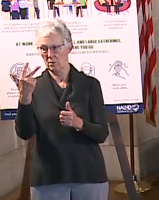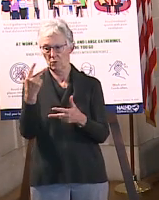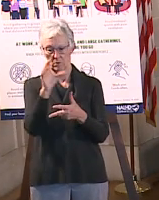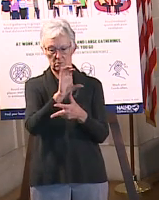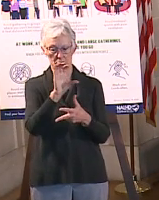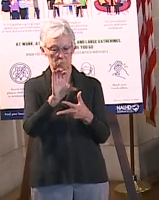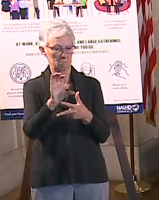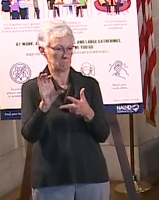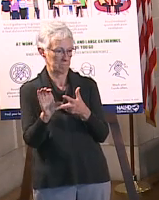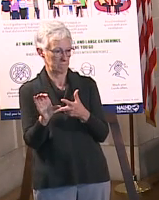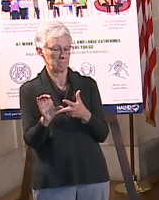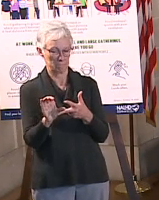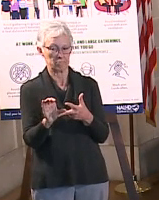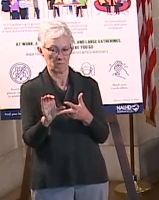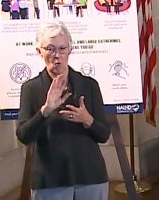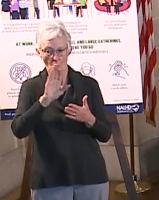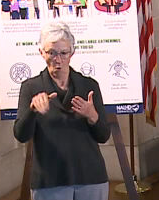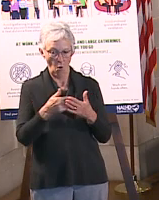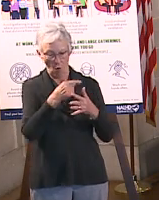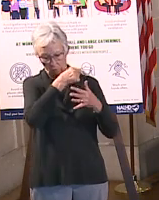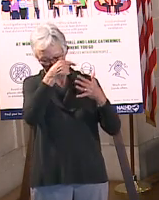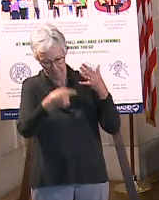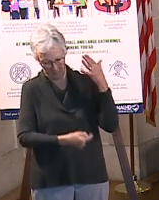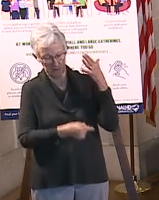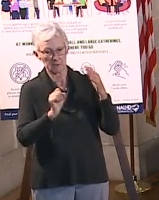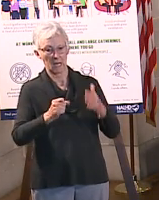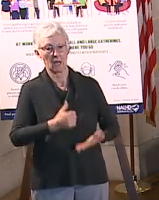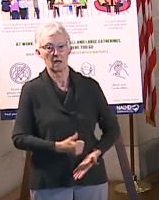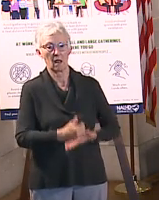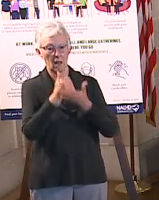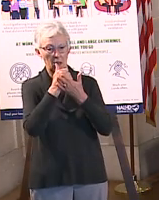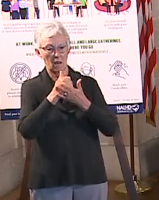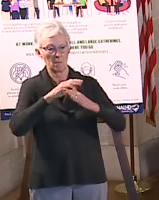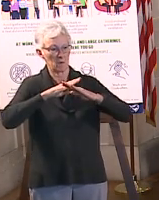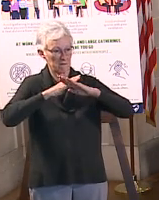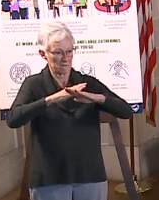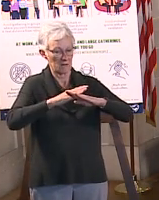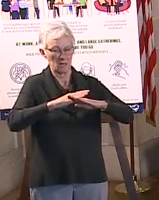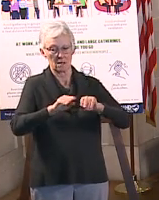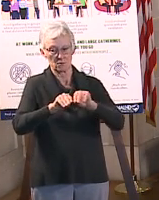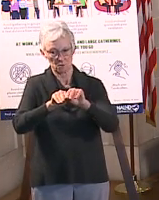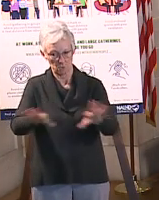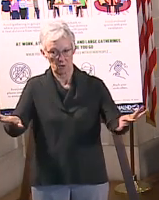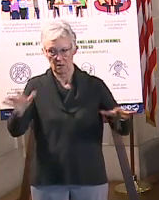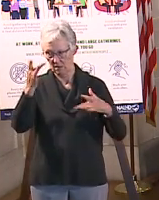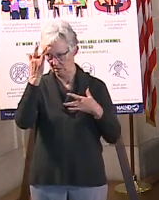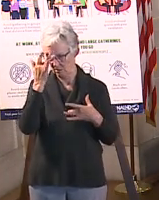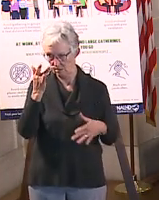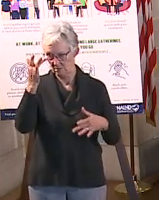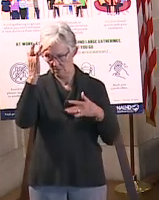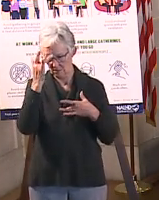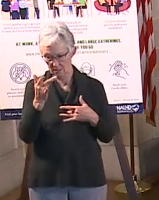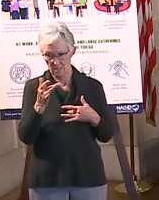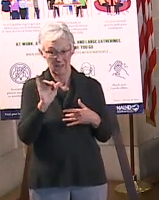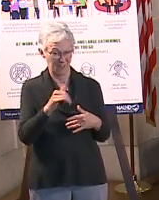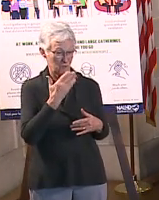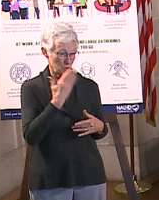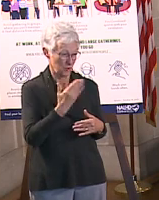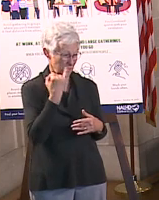that we can do to help slow down the spread of the virus. And again, slowing down right now is a good idea because we got the holidays coming